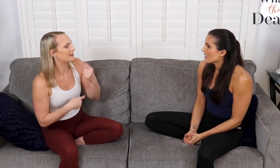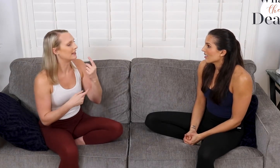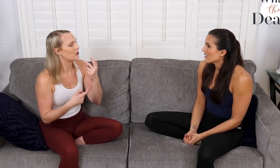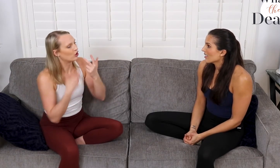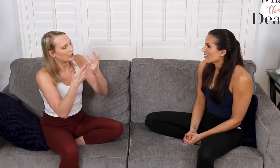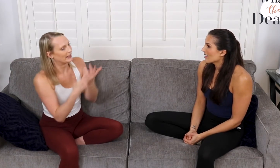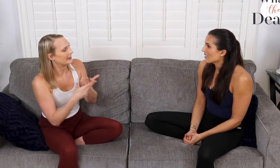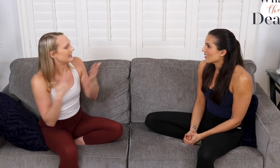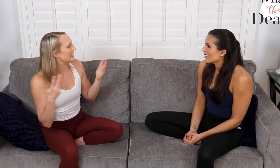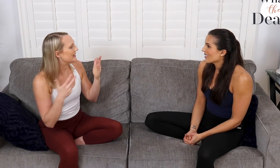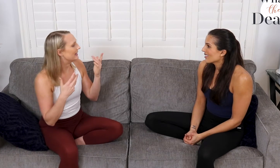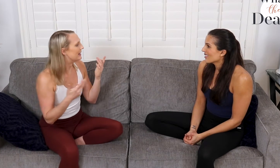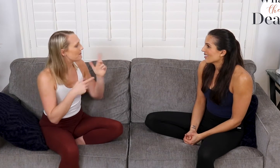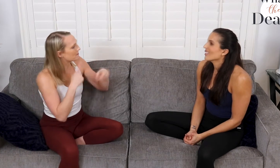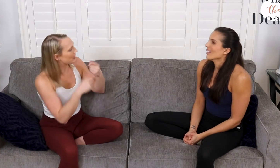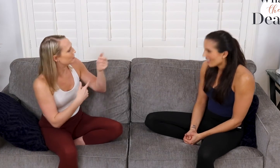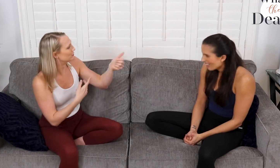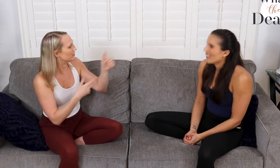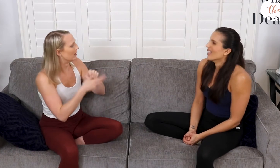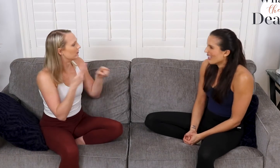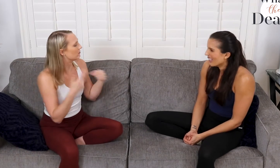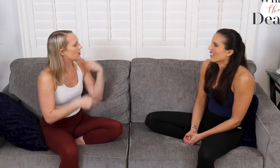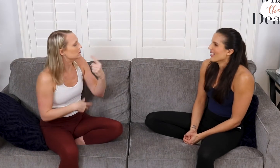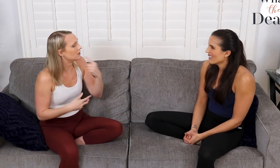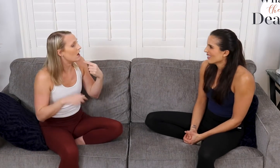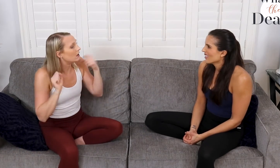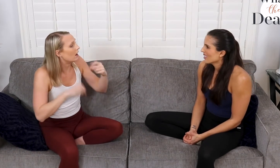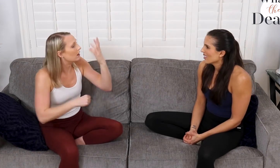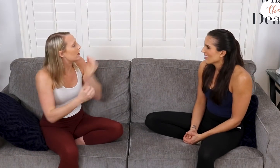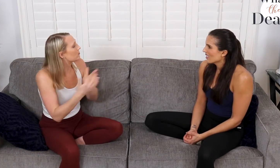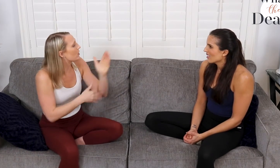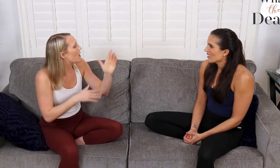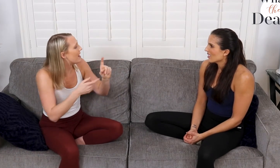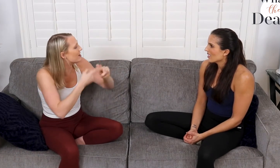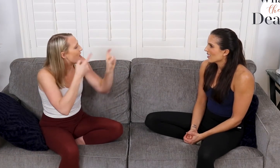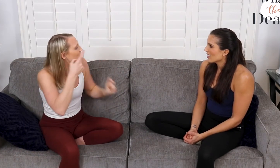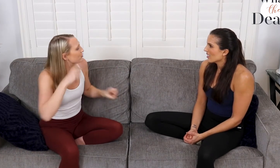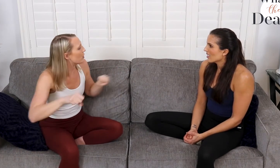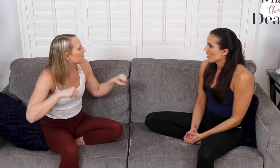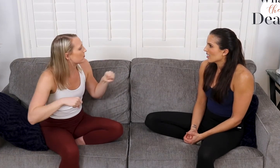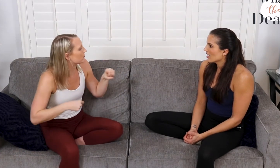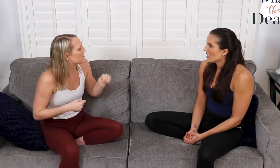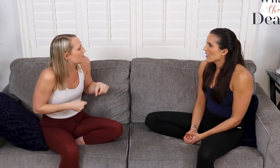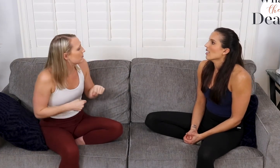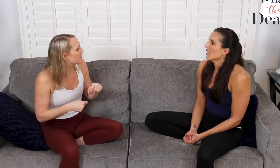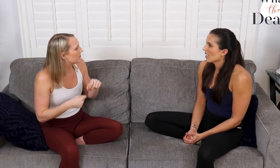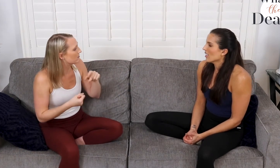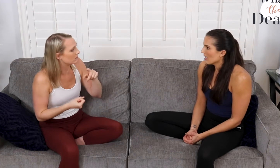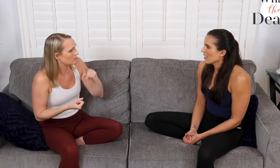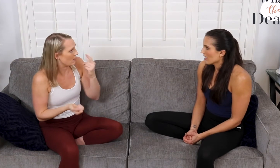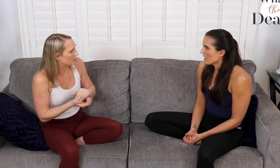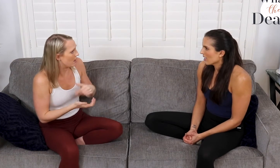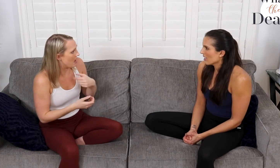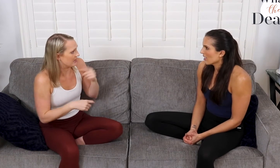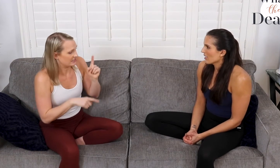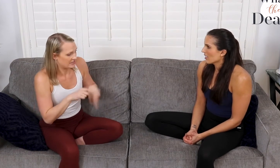So I had three alarms set on my phone, plus my vibration alarm clock because I was so scared to miss my alarm. So I slept with my hearing